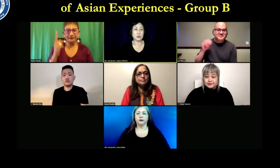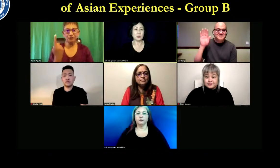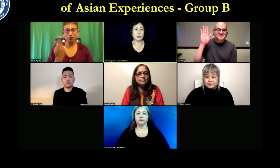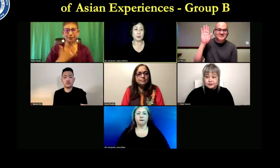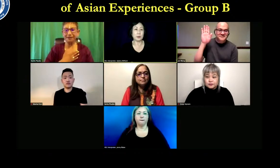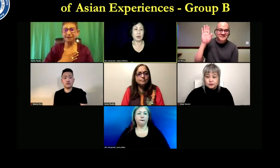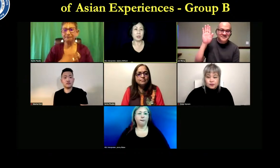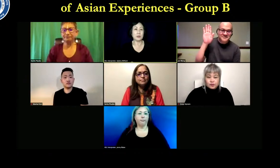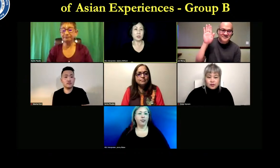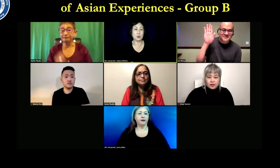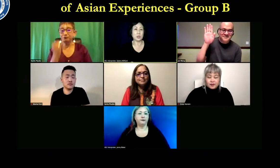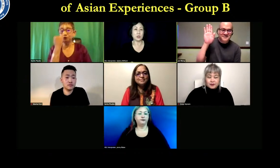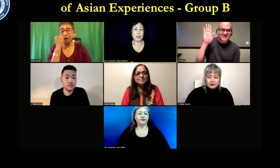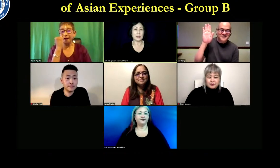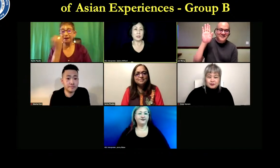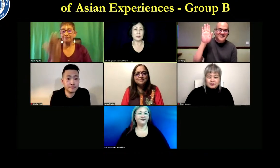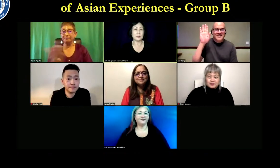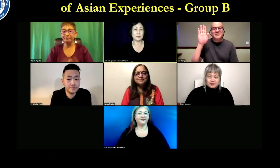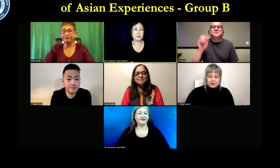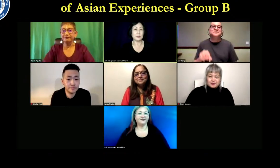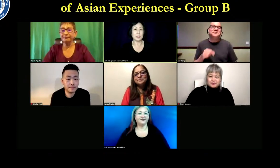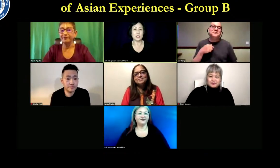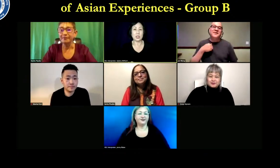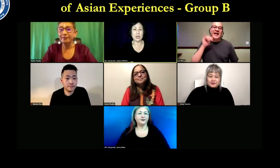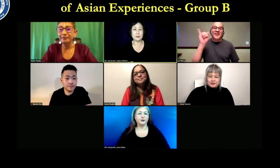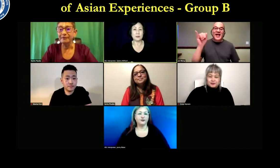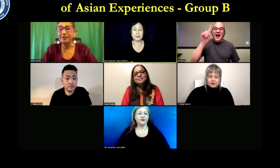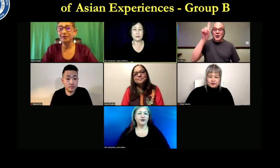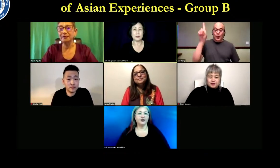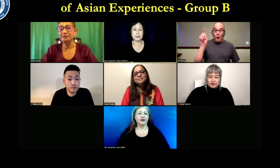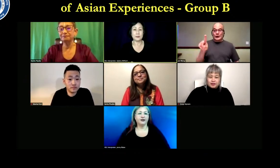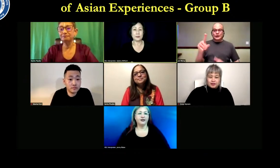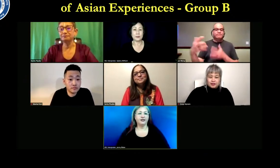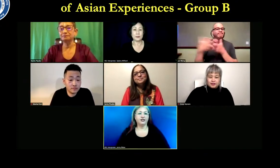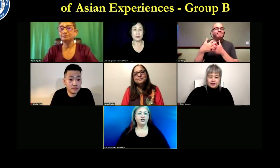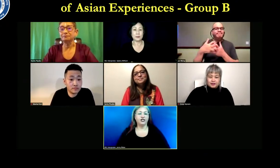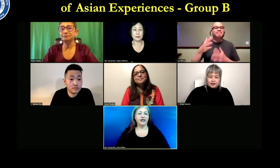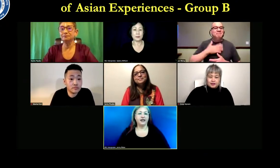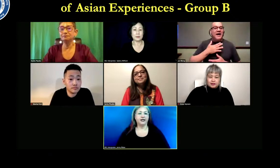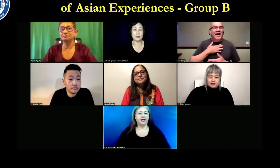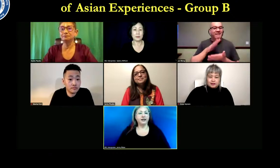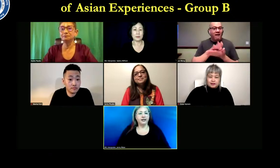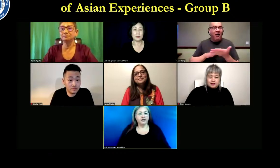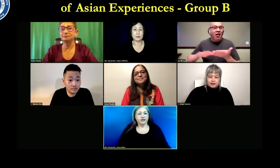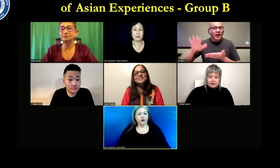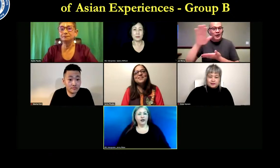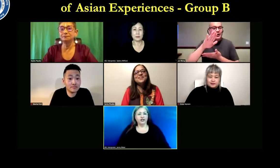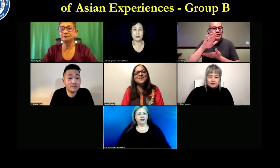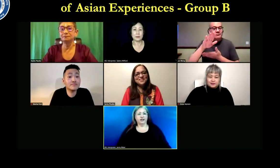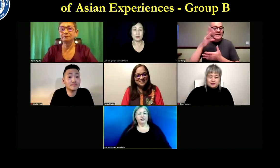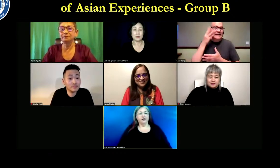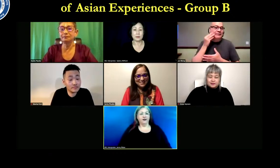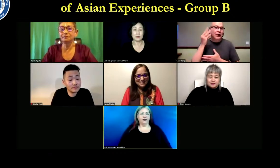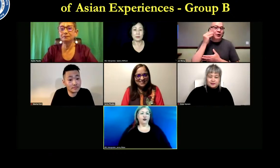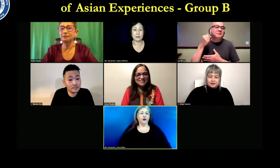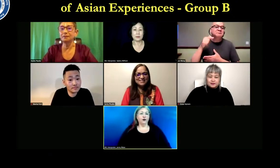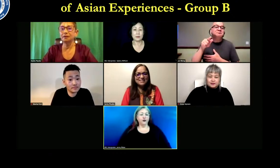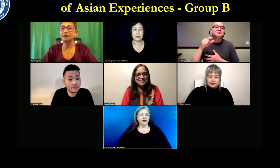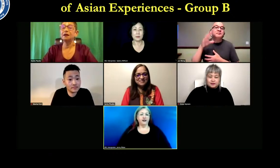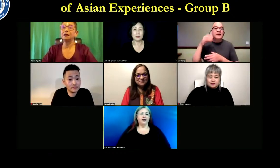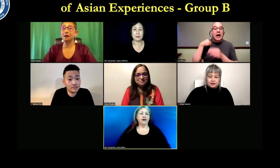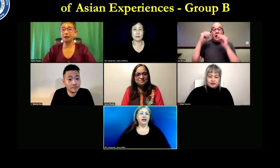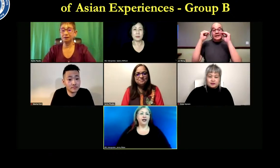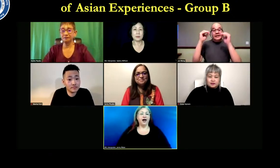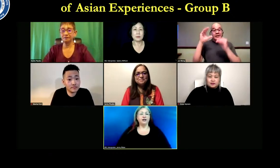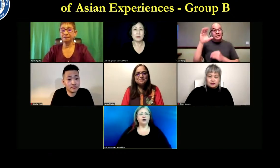Anyone would like to respond? If so, raise your hand. Yes, Jan? This is Jan. I think this question